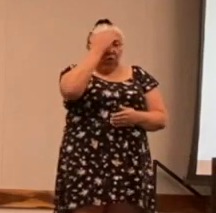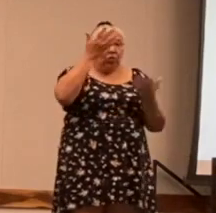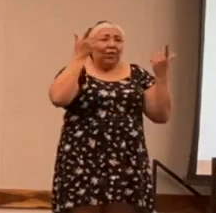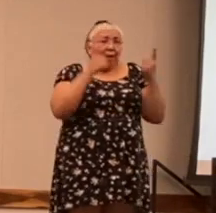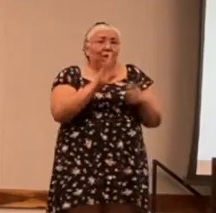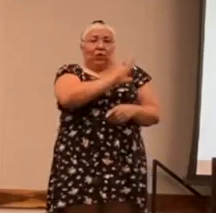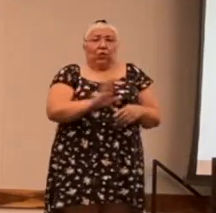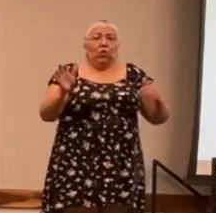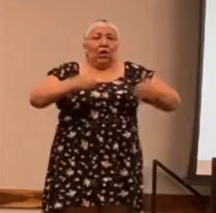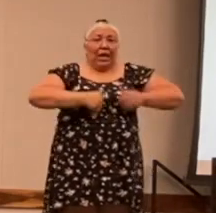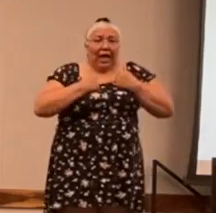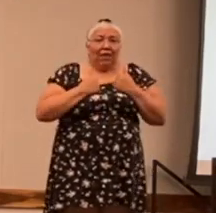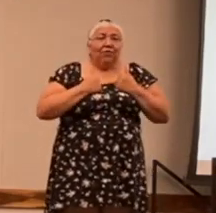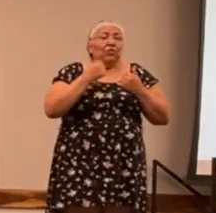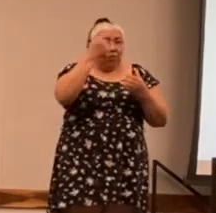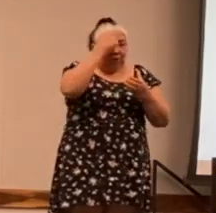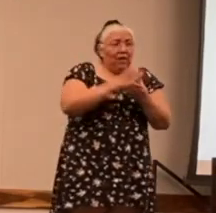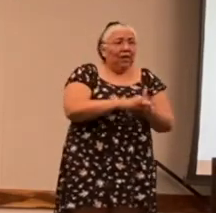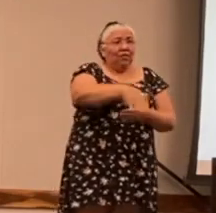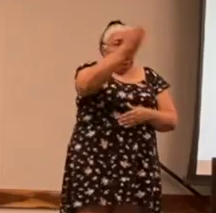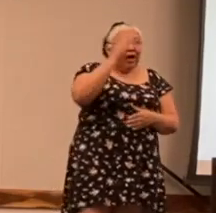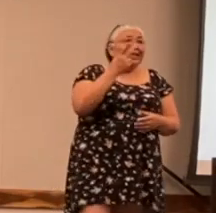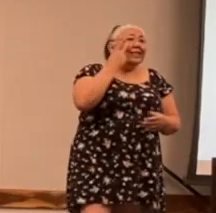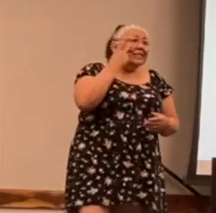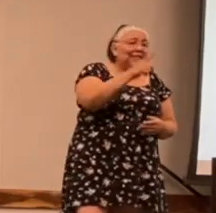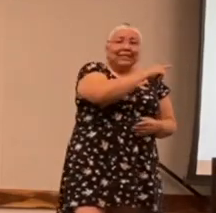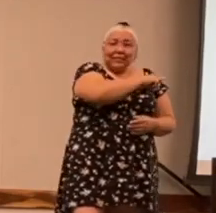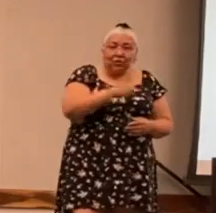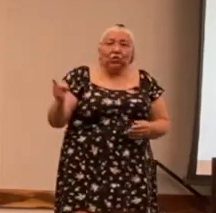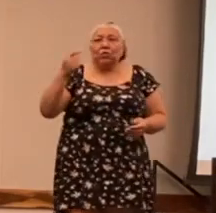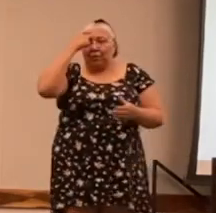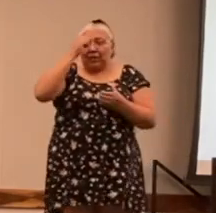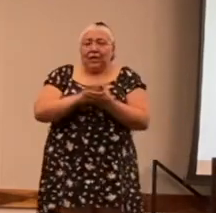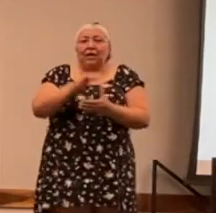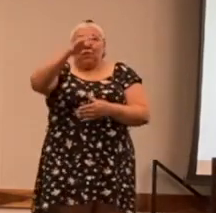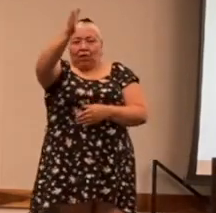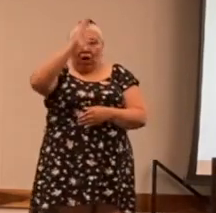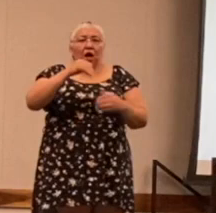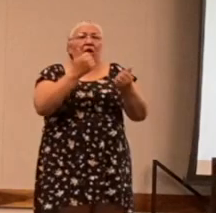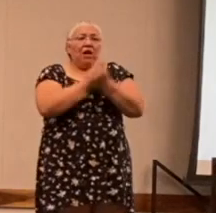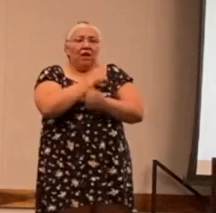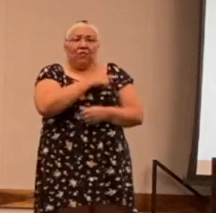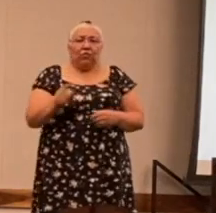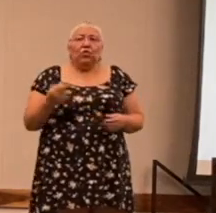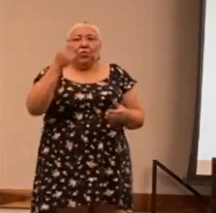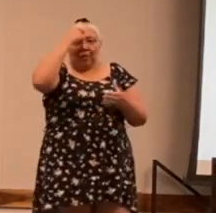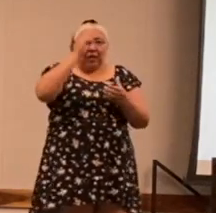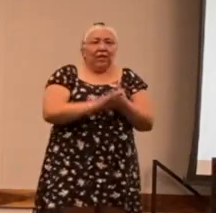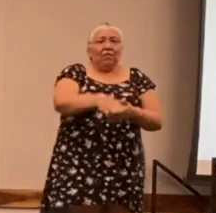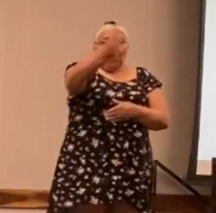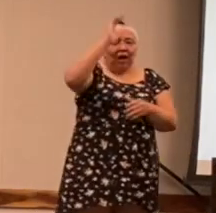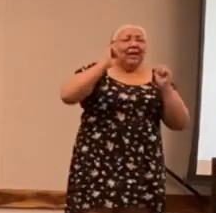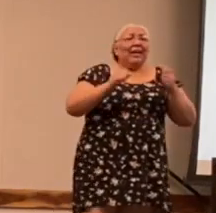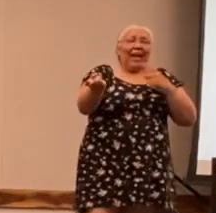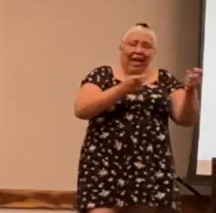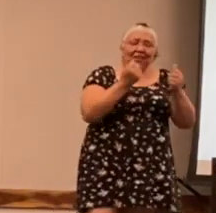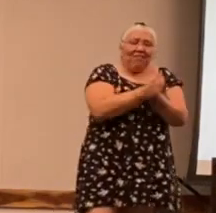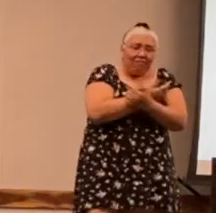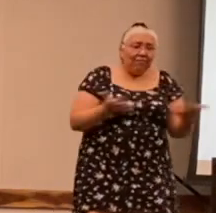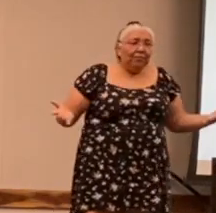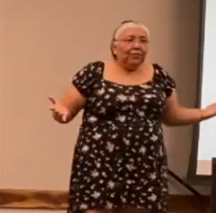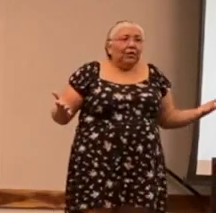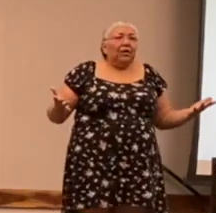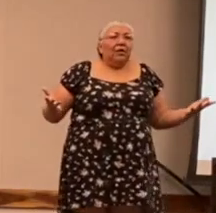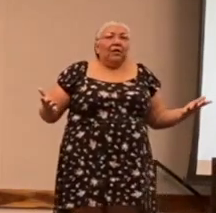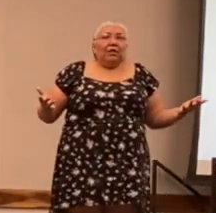happening in your life? Yes. Do you believe that God sees you? Yes. Do you believe that God loves you? Yes. Do you believe that God can handle all things?